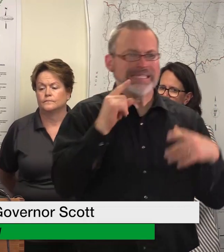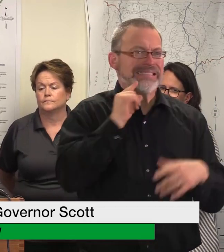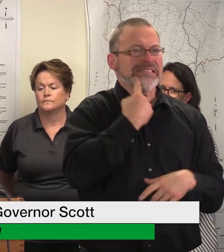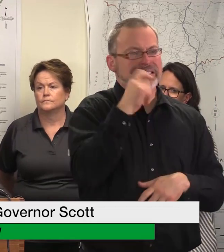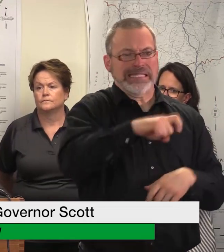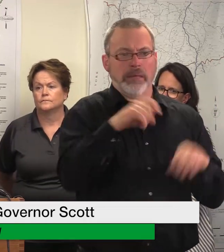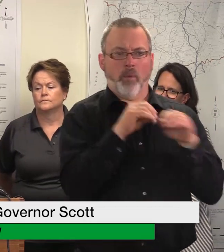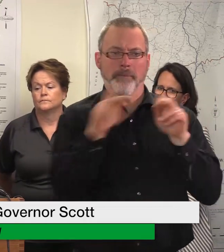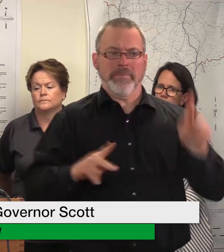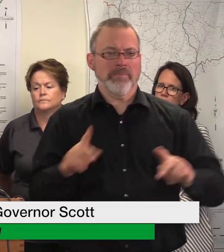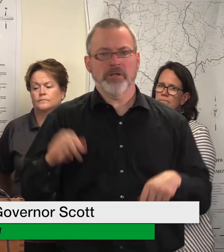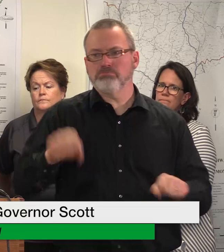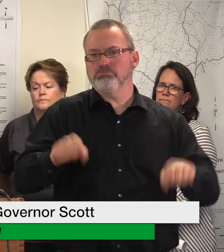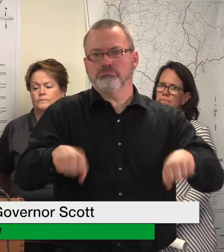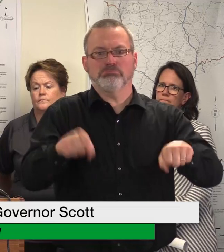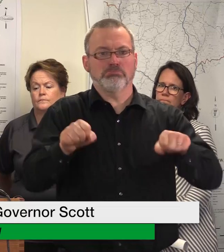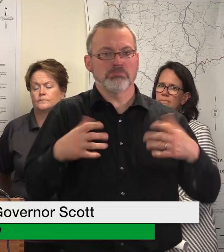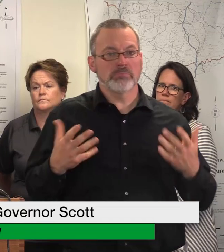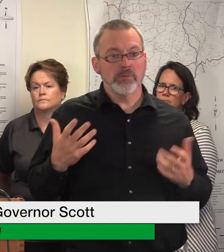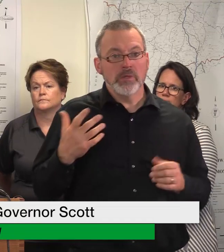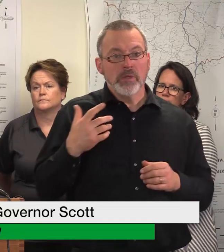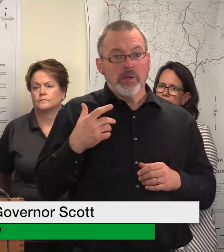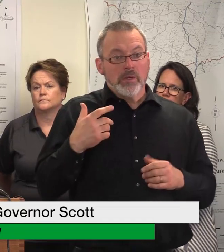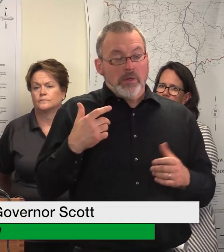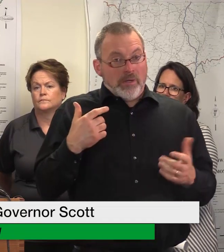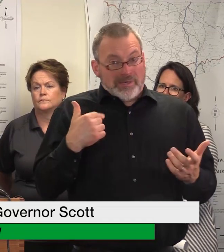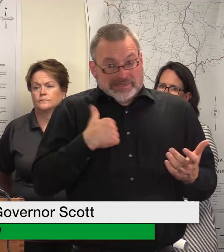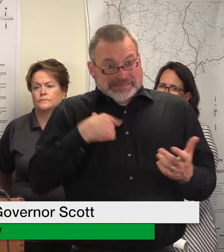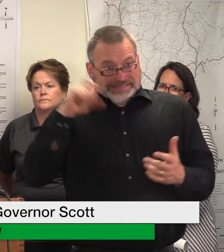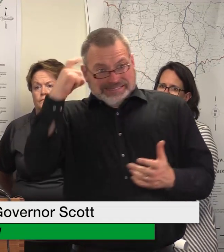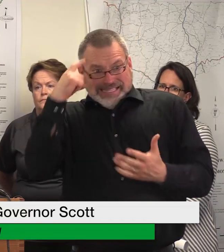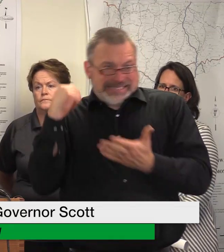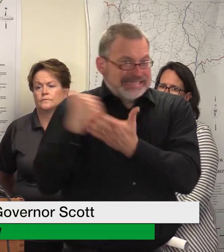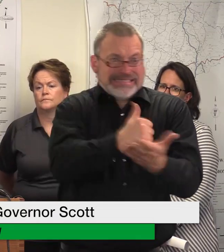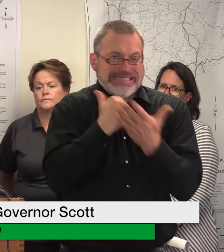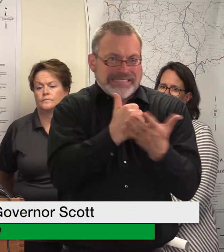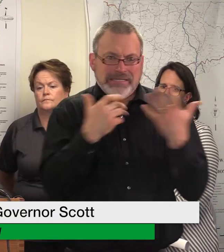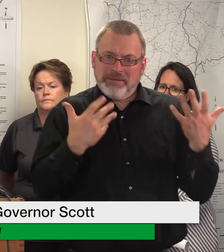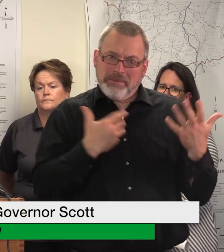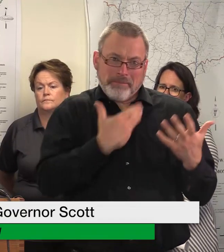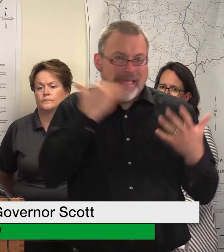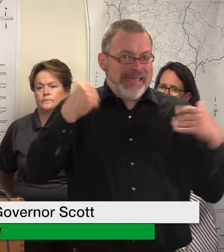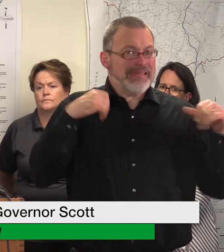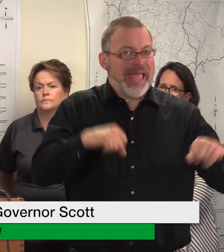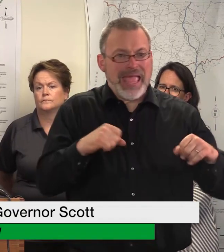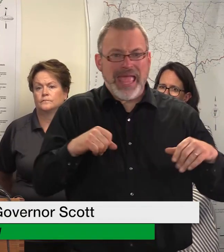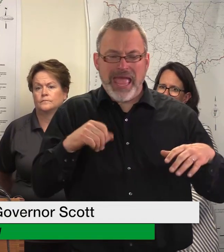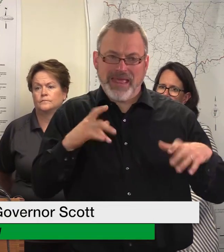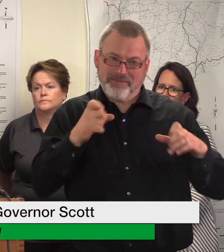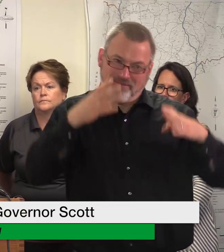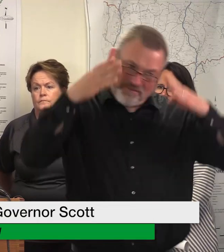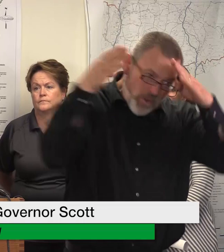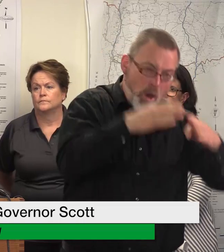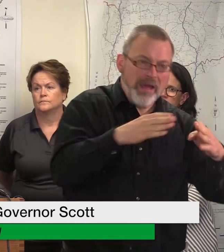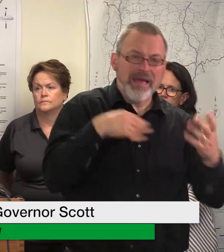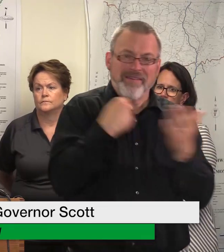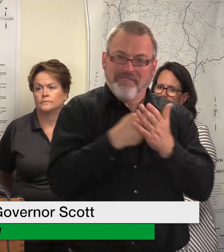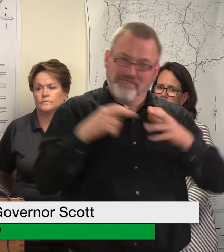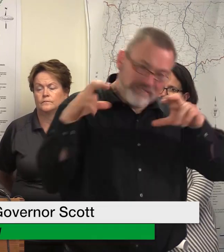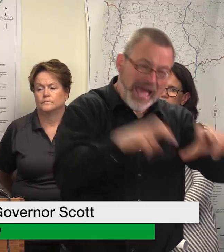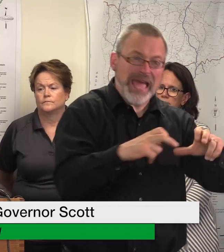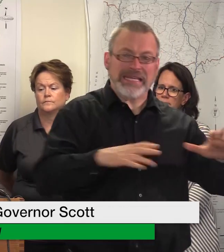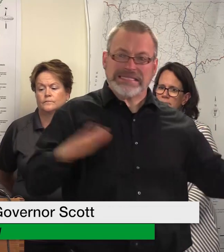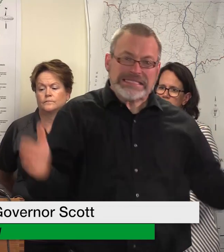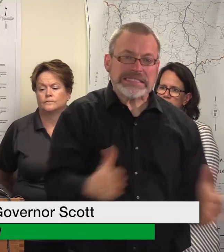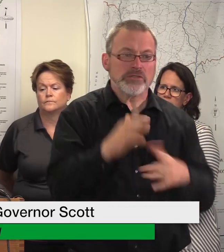whatever we can to make sure that we prioritize projects to get the ones that have to be completed done.